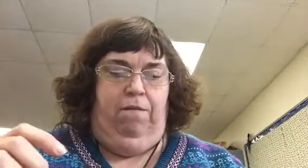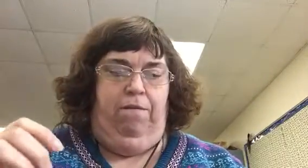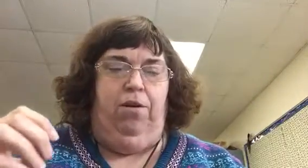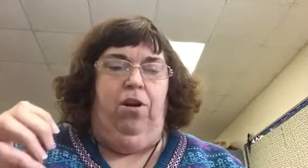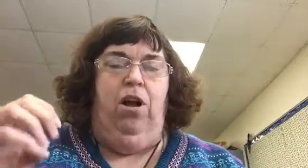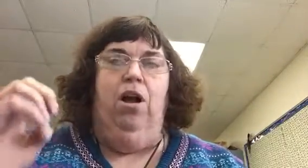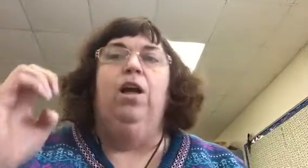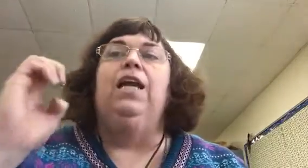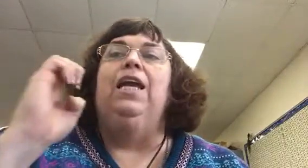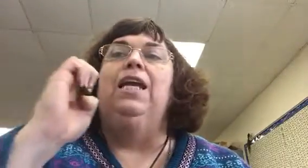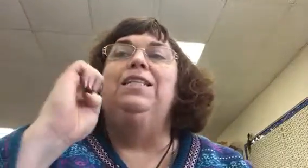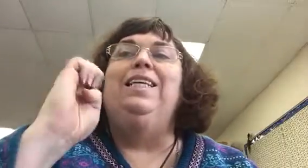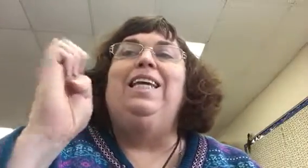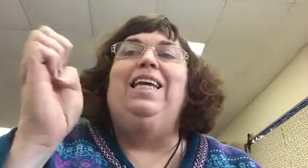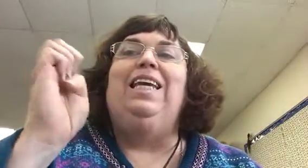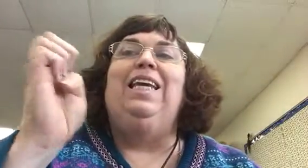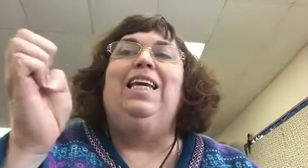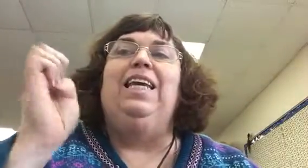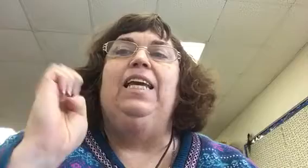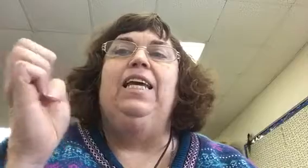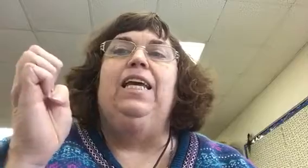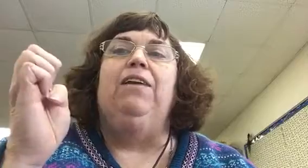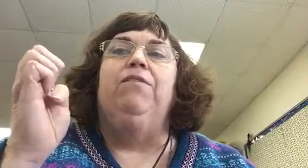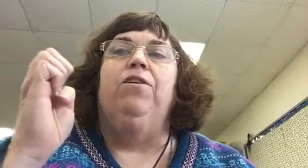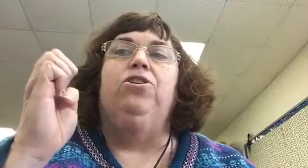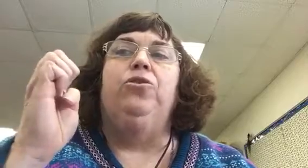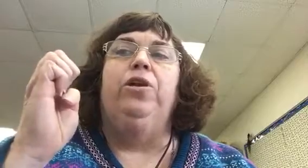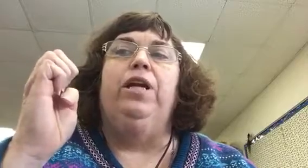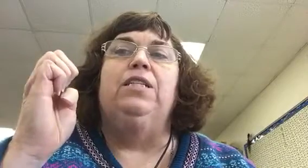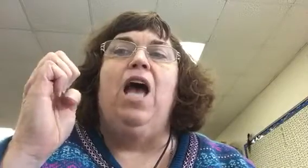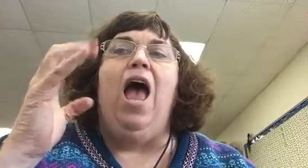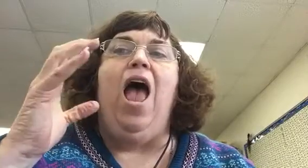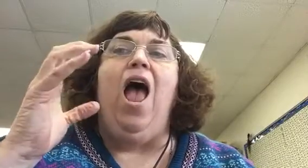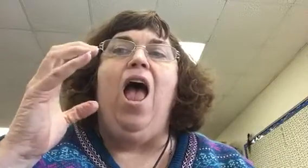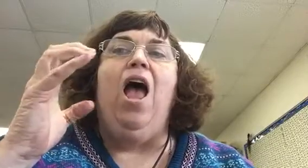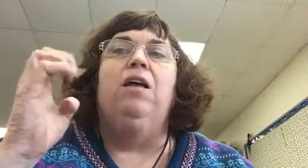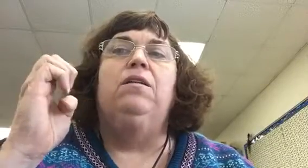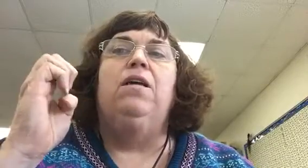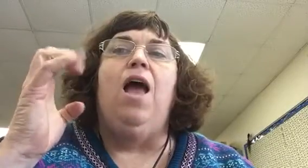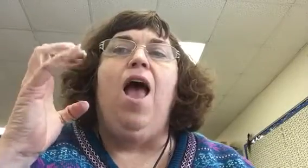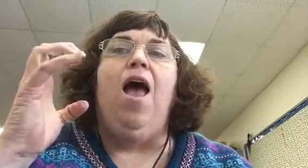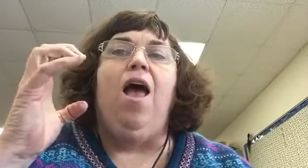For long E, it's E. For a short E, it's